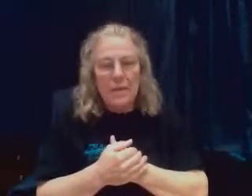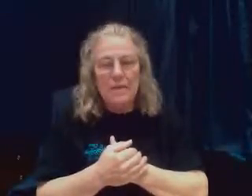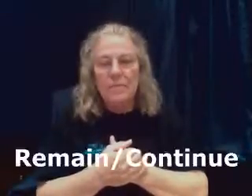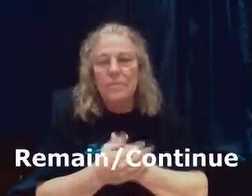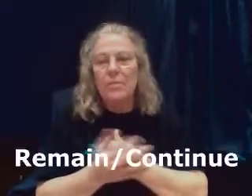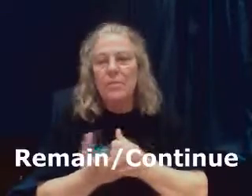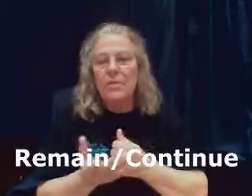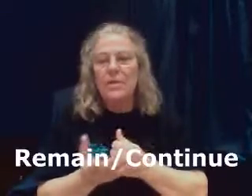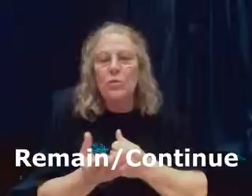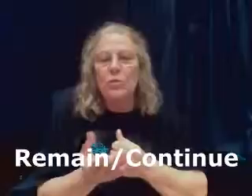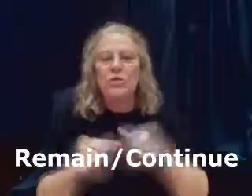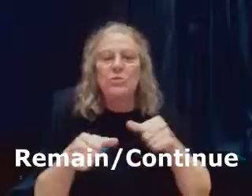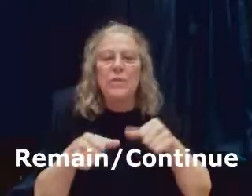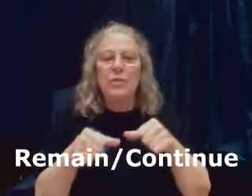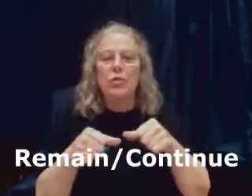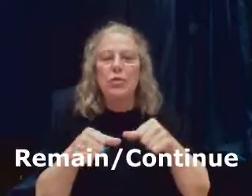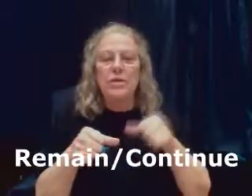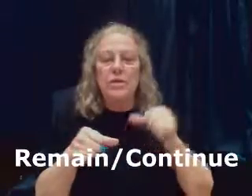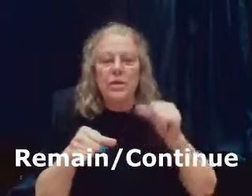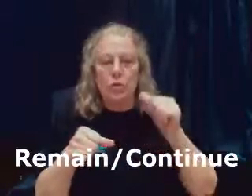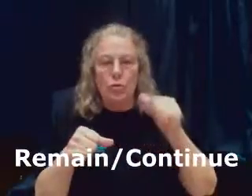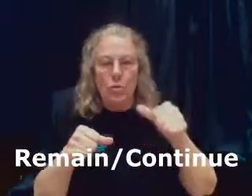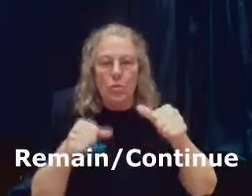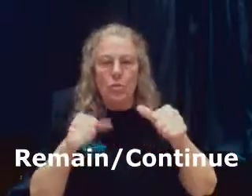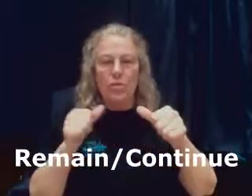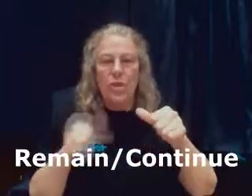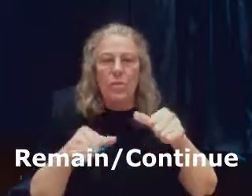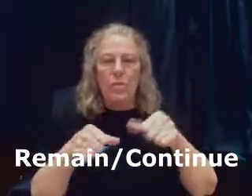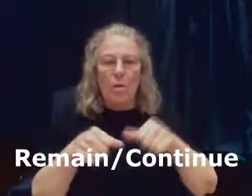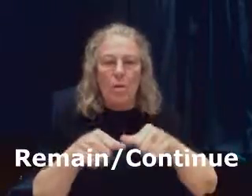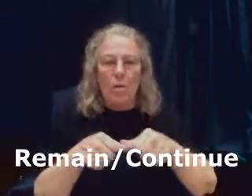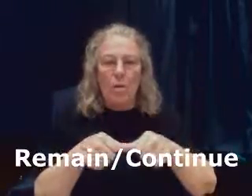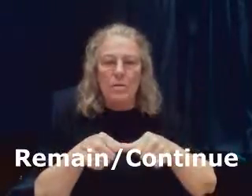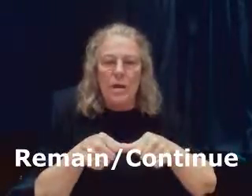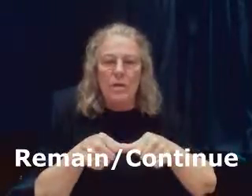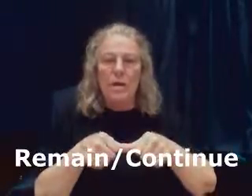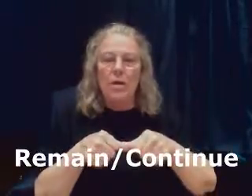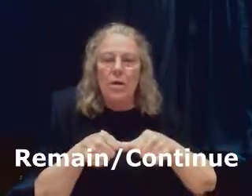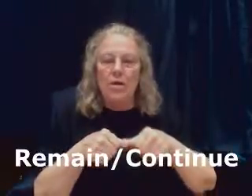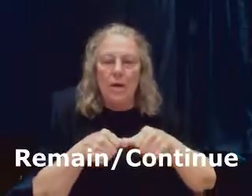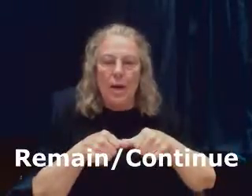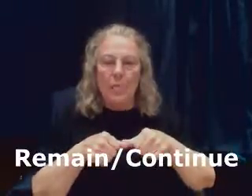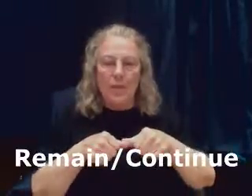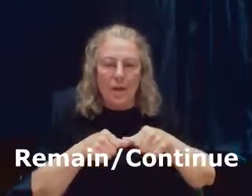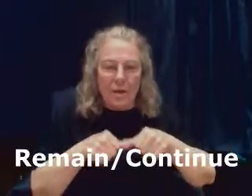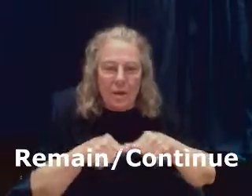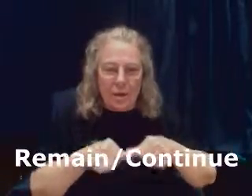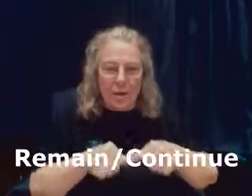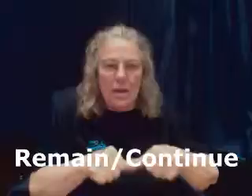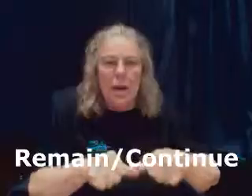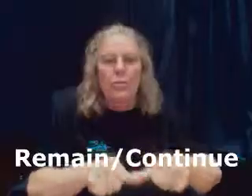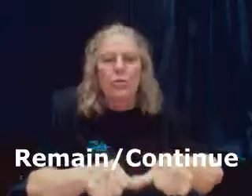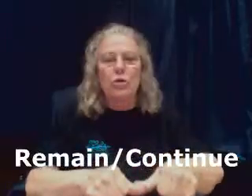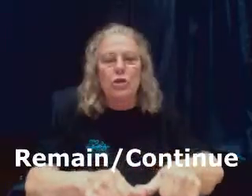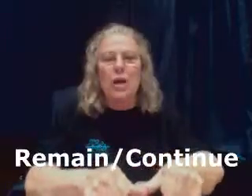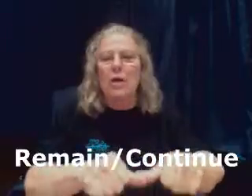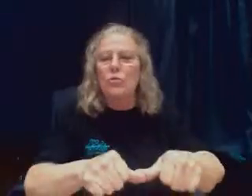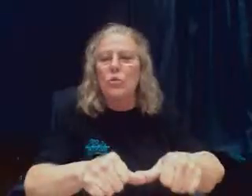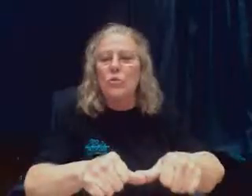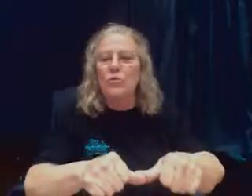Remains, this one just means to continue. Thumb, dominant on top of the non-dominant and push it out toward the